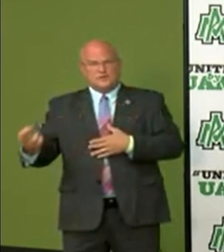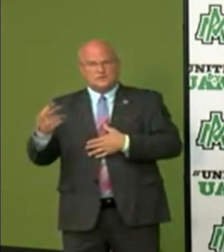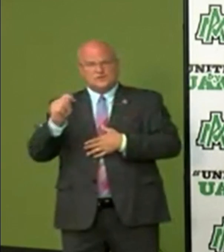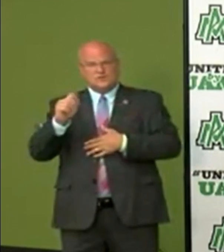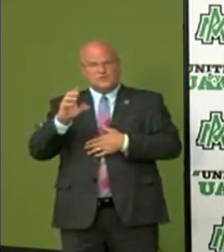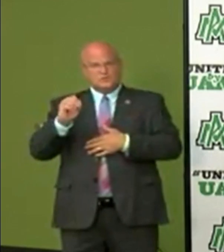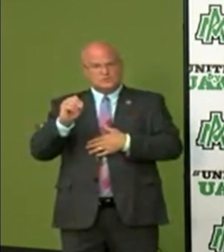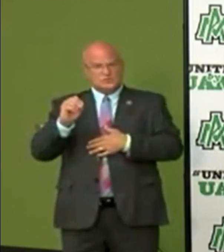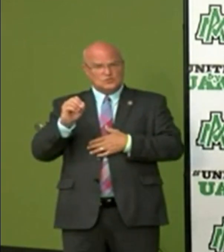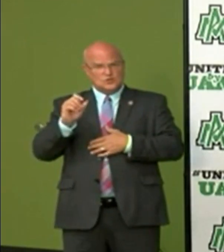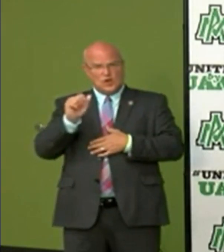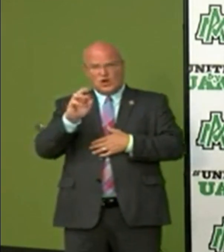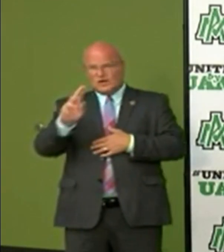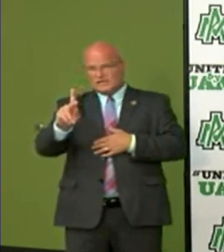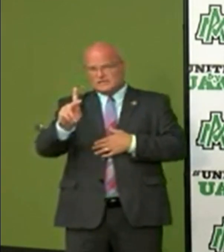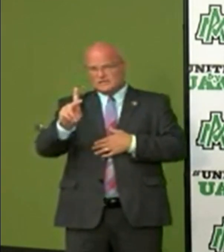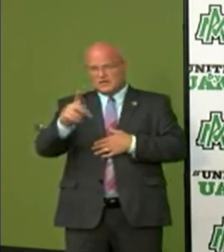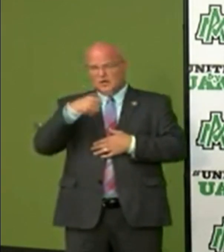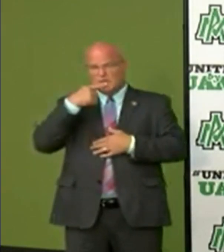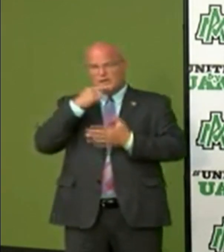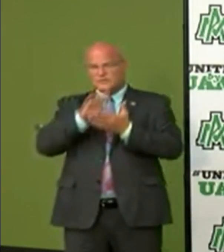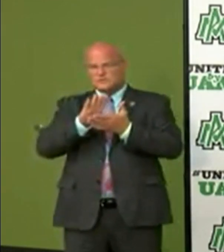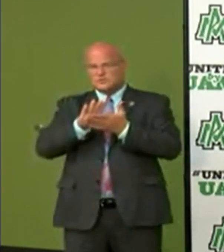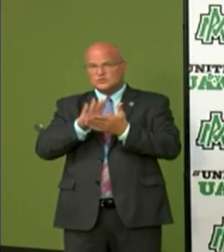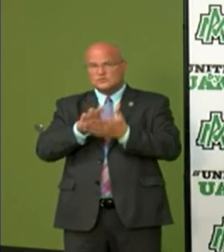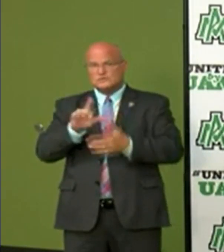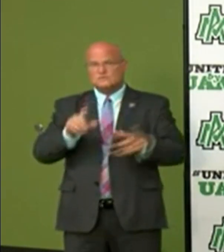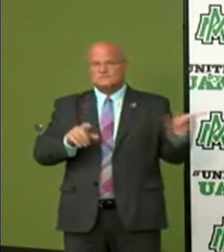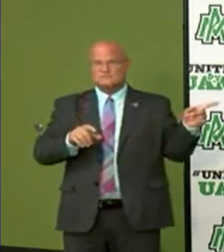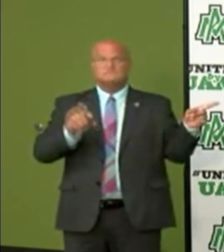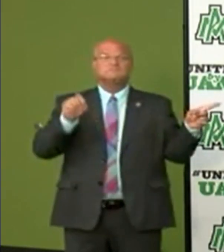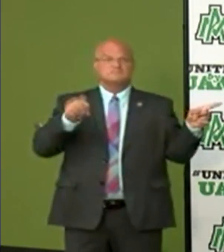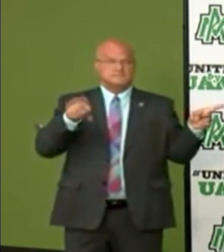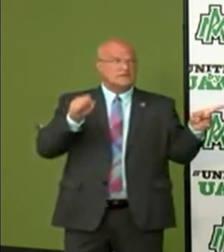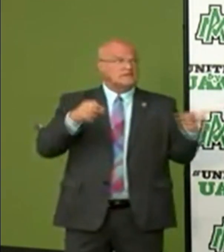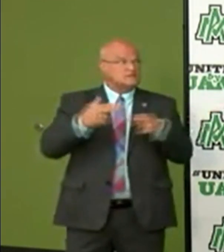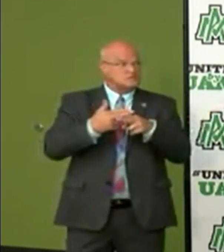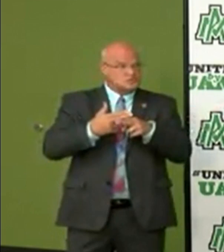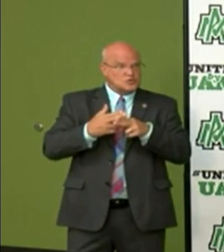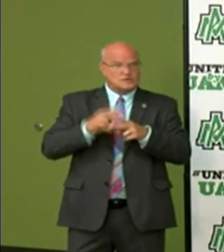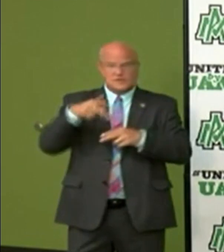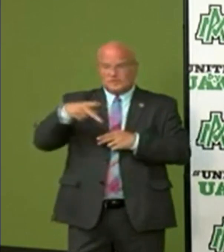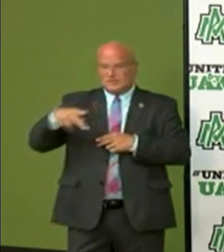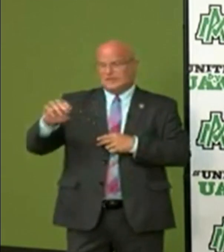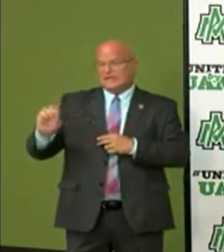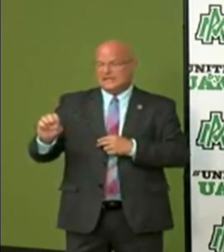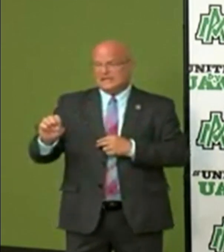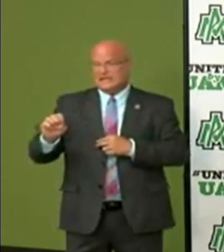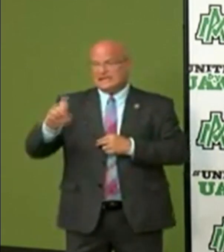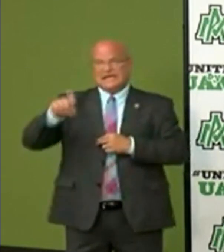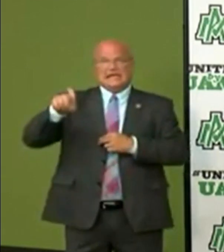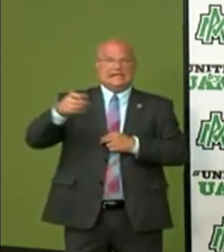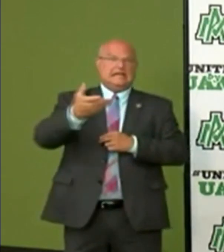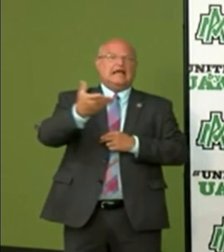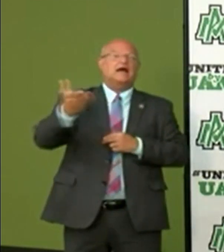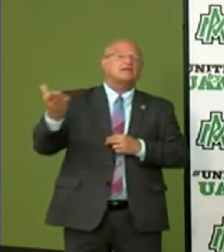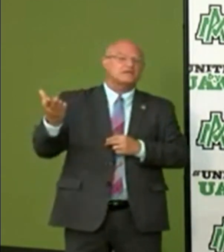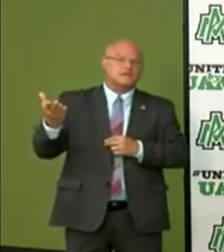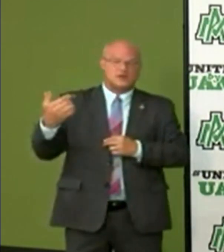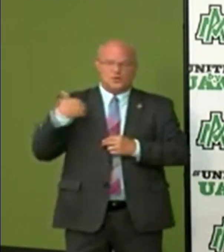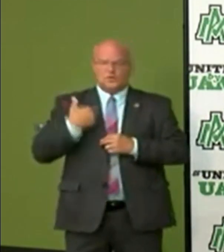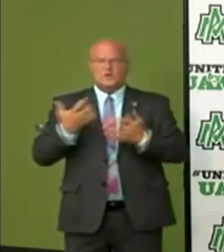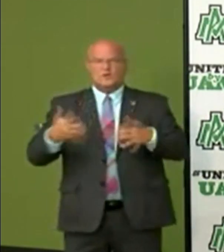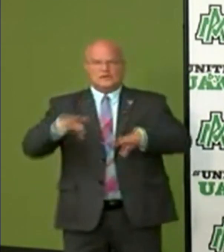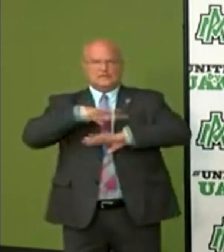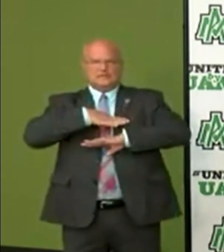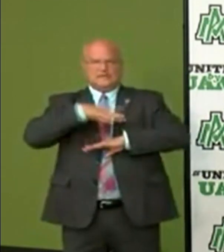to Arkansas public schools? Yes, if there's a shortage of PPE, if there's a need out there, we want to be